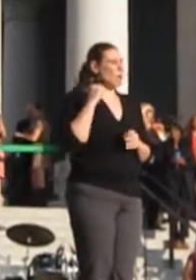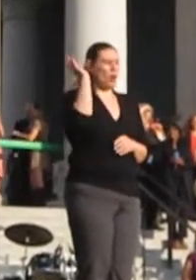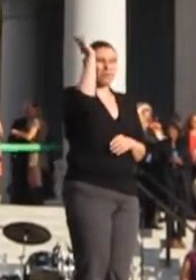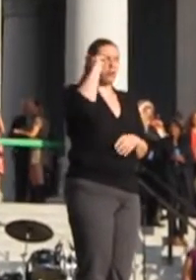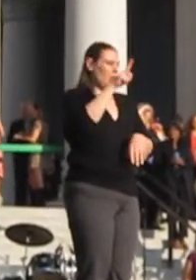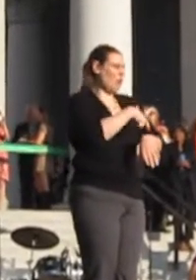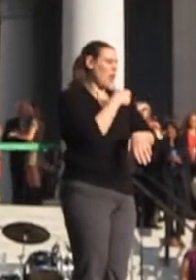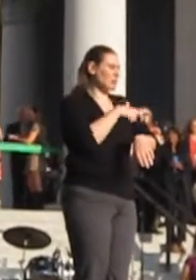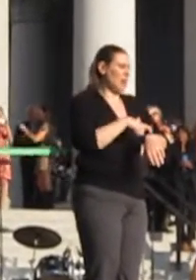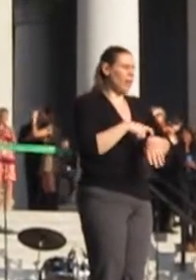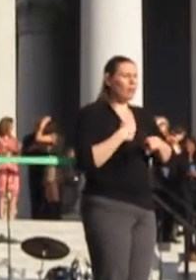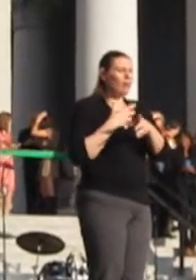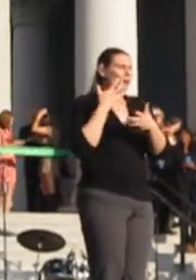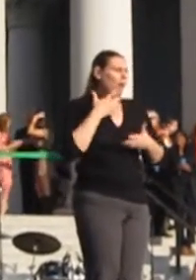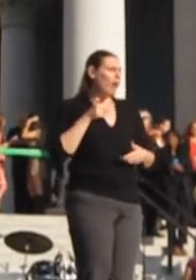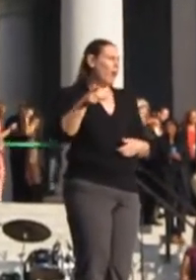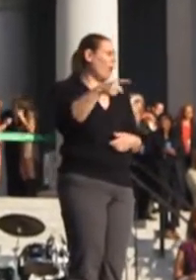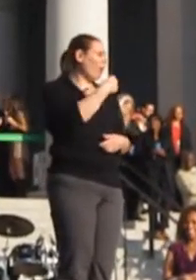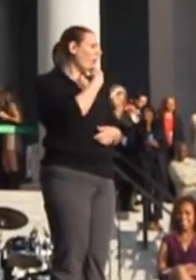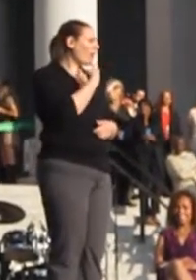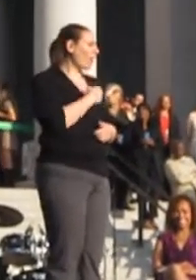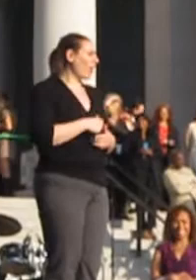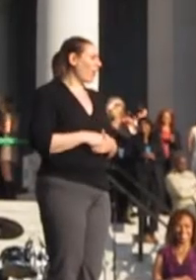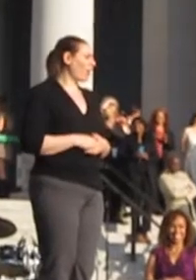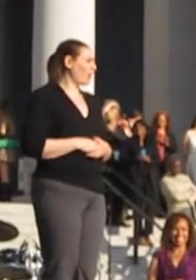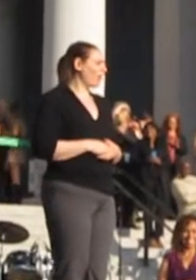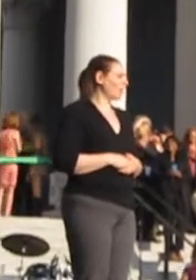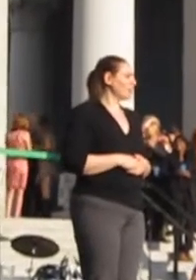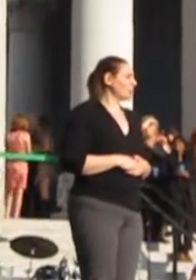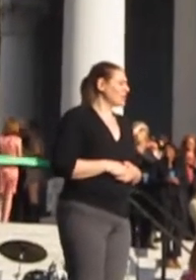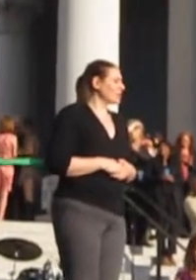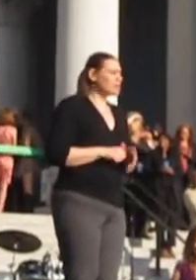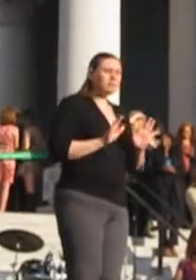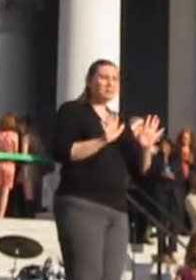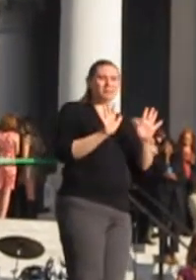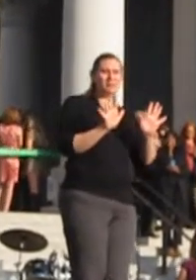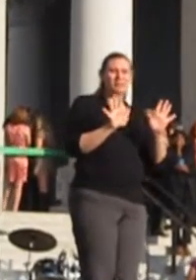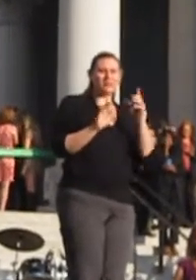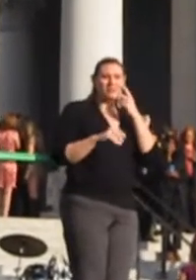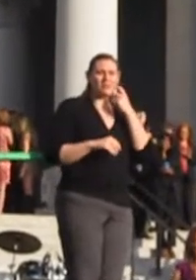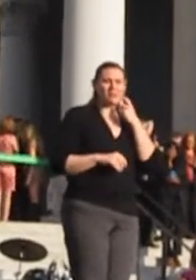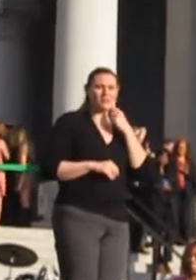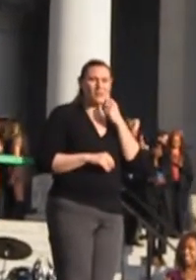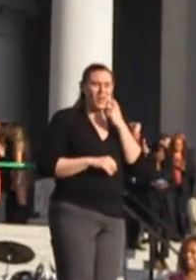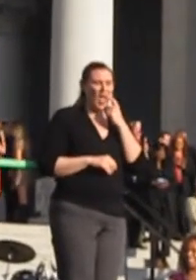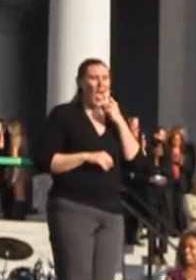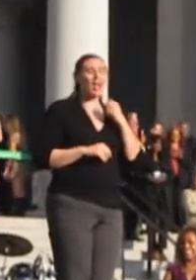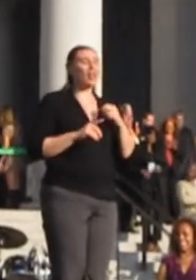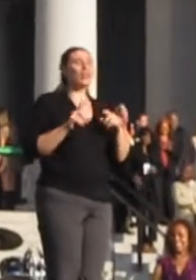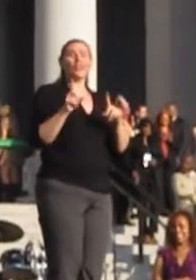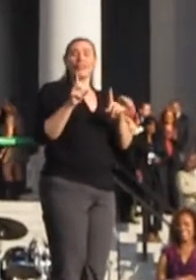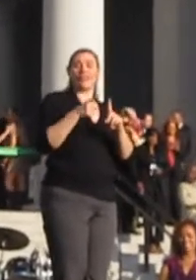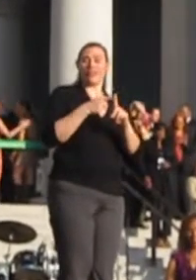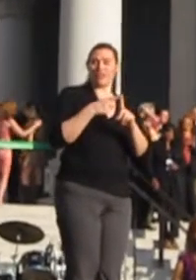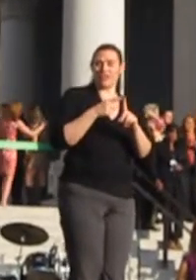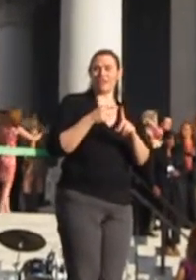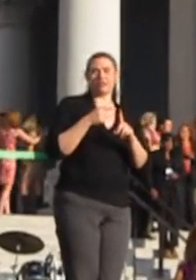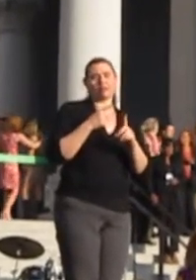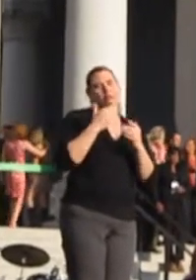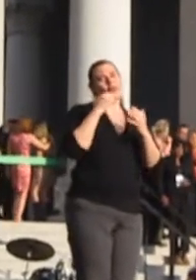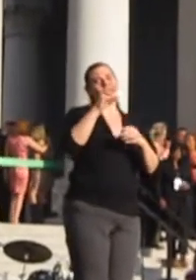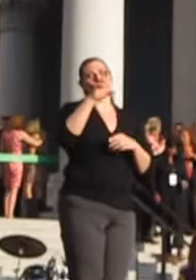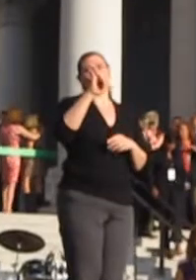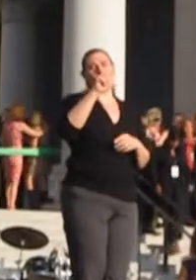long. But I want to, first of all, I thank